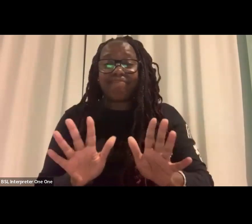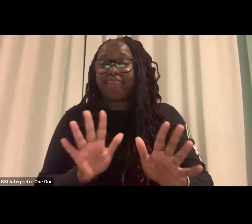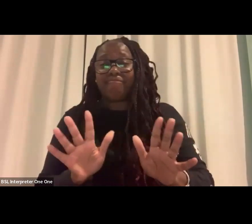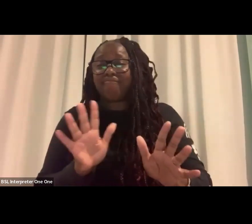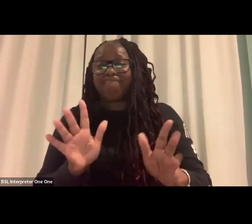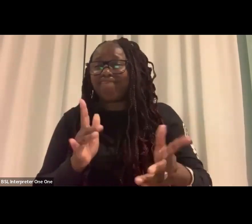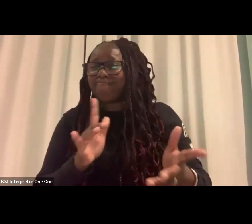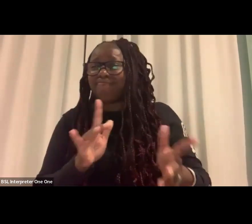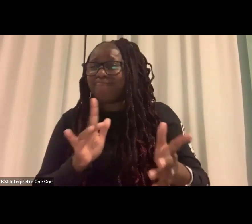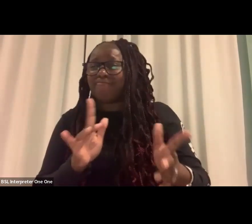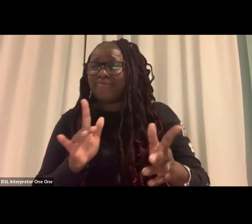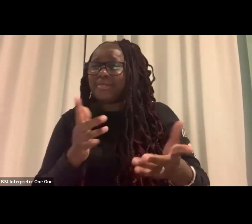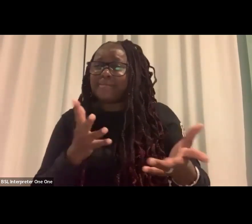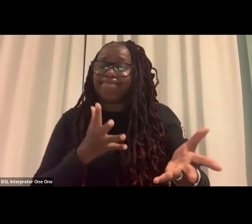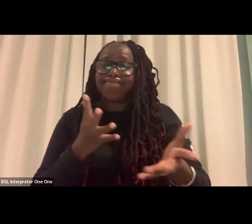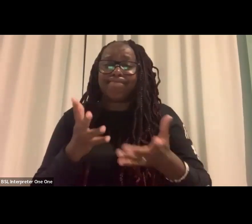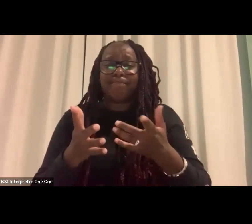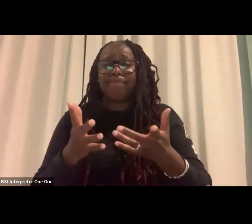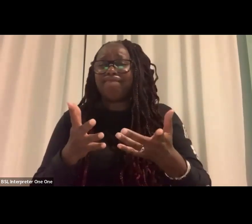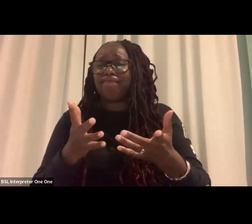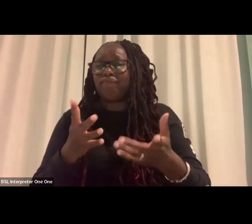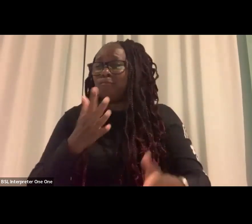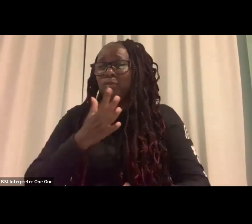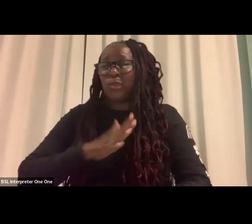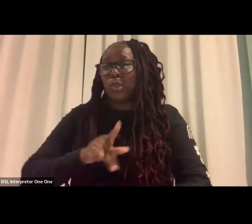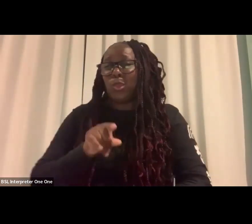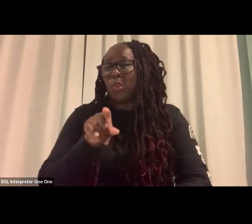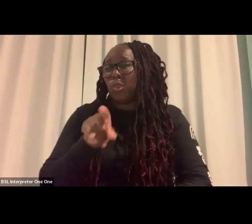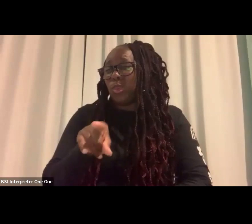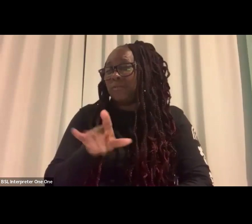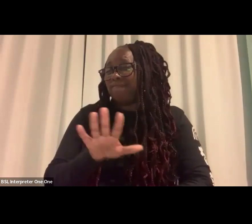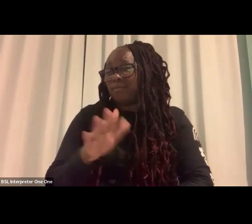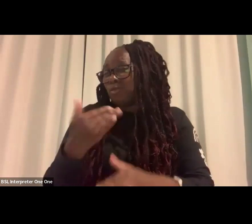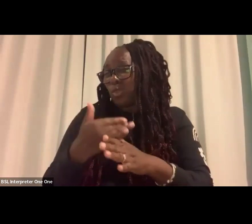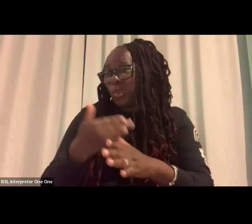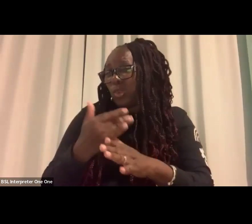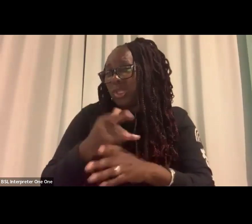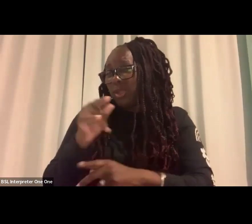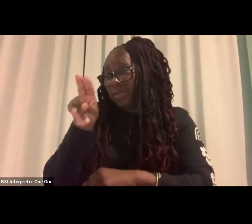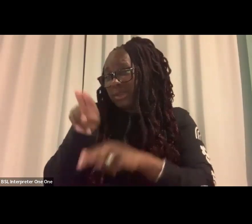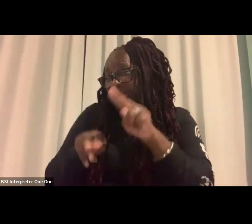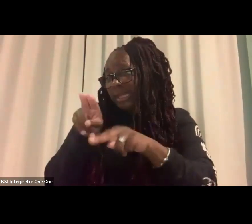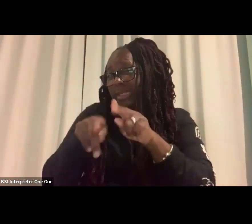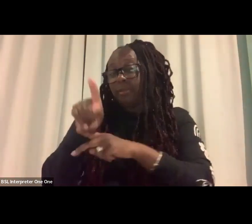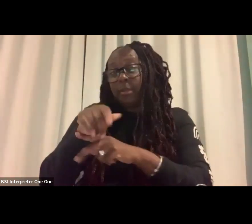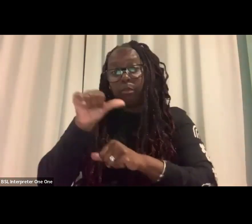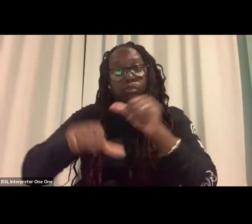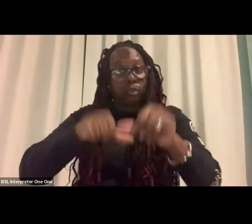relying as we wished on this analysis, but it's a process we